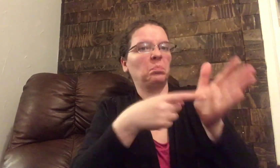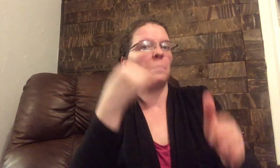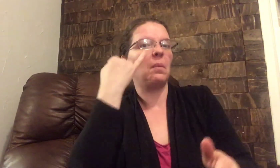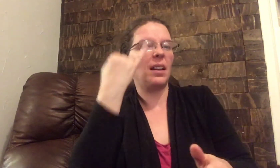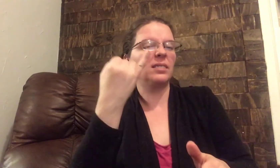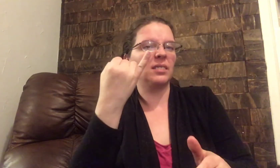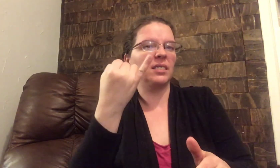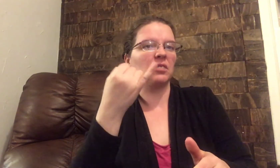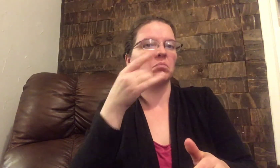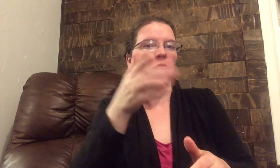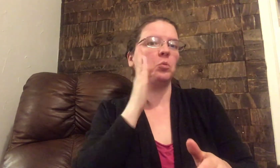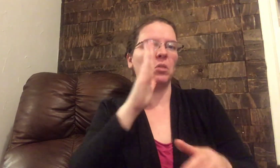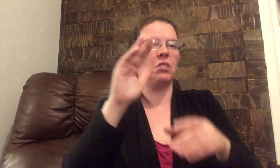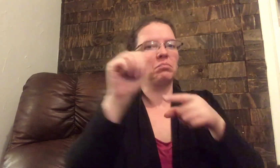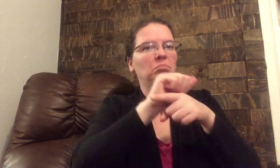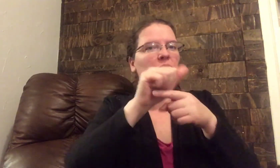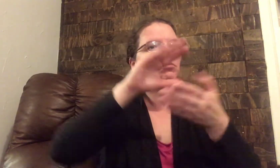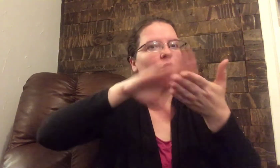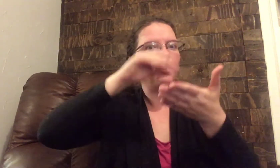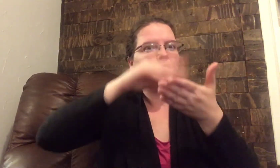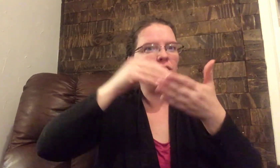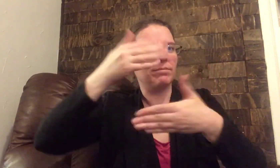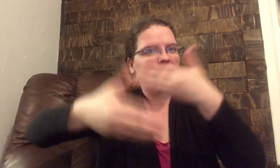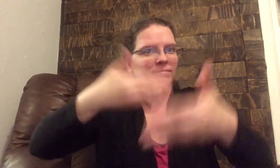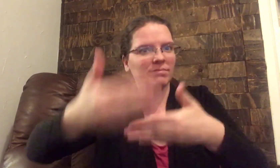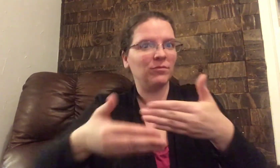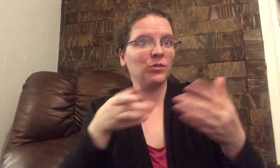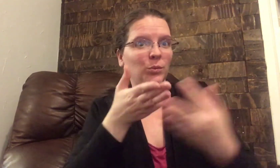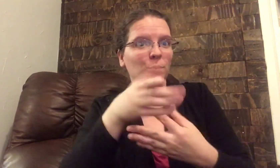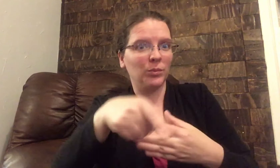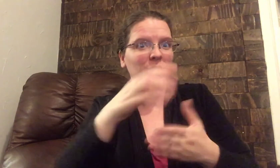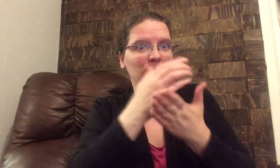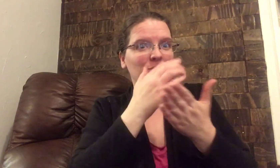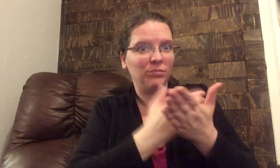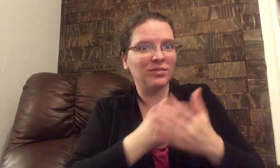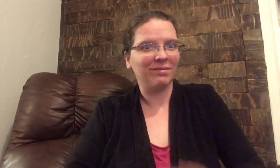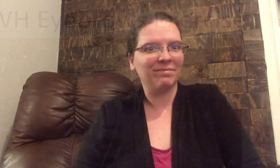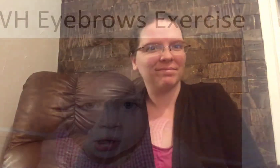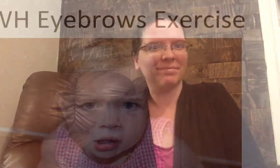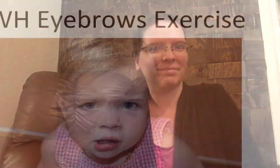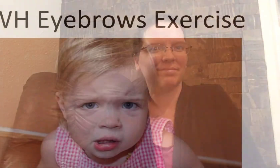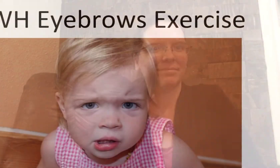So those are 2 examples to give you an idea of what you can practice and learn through this lesson.